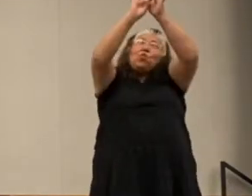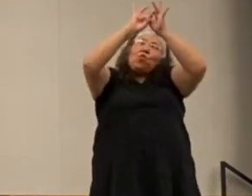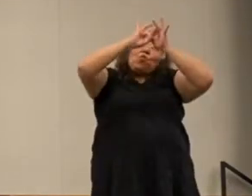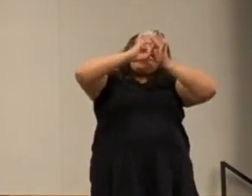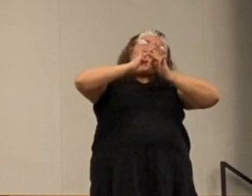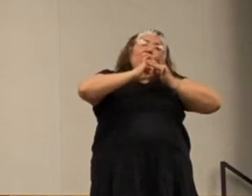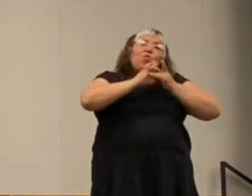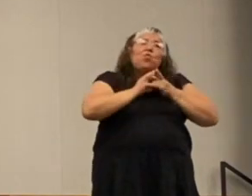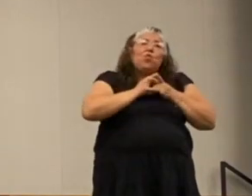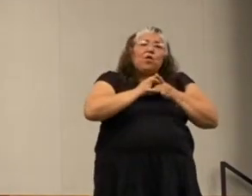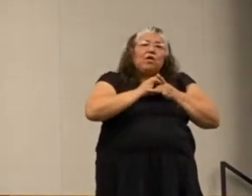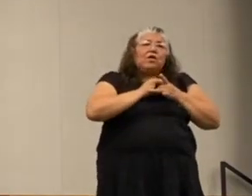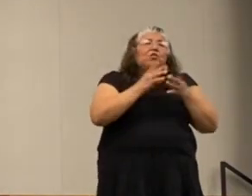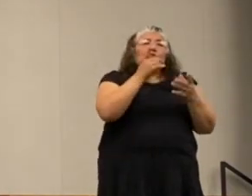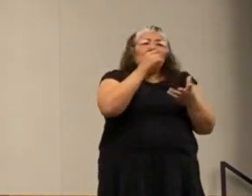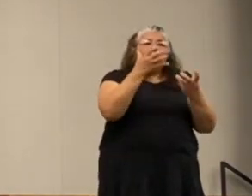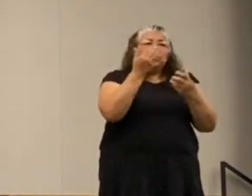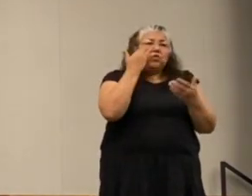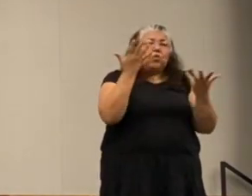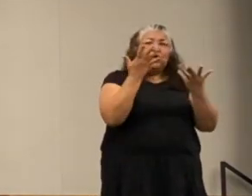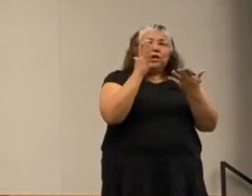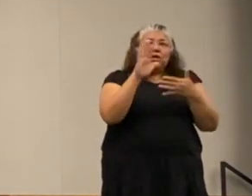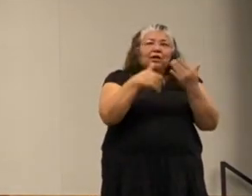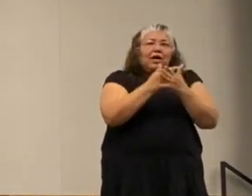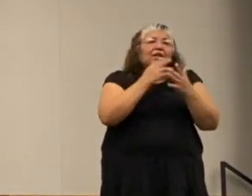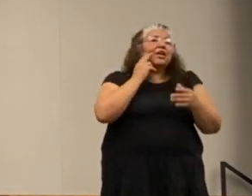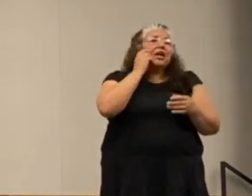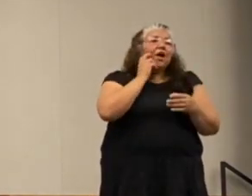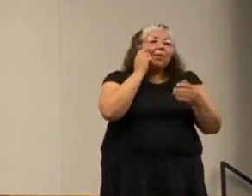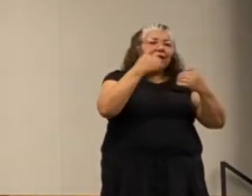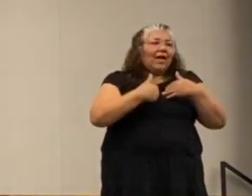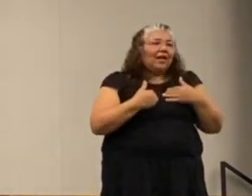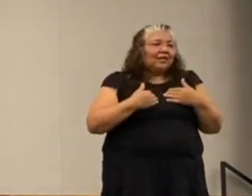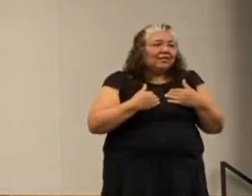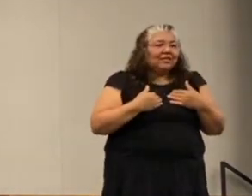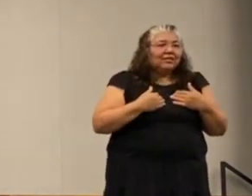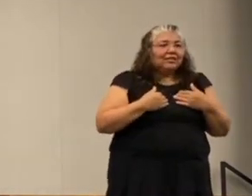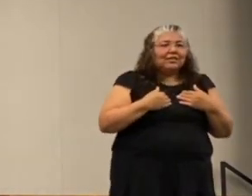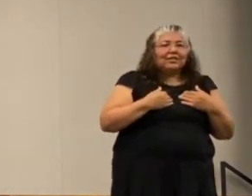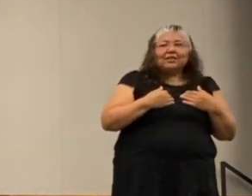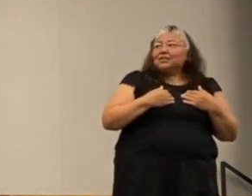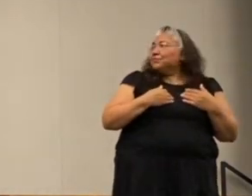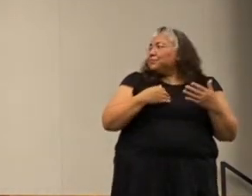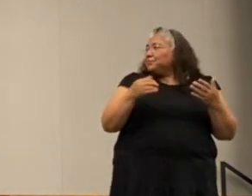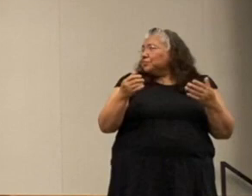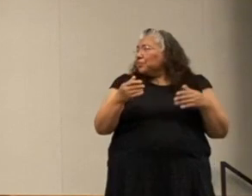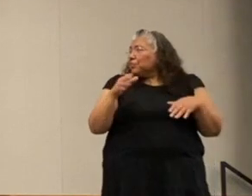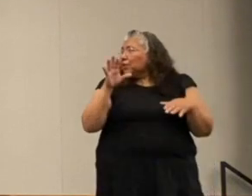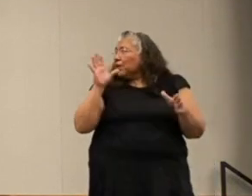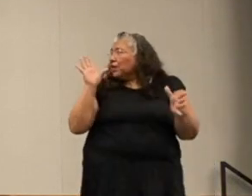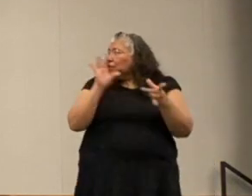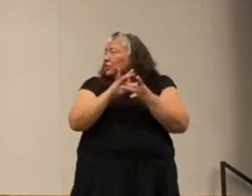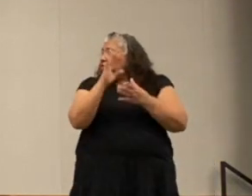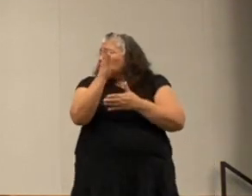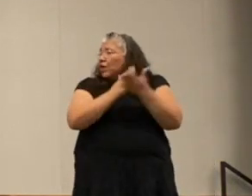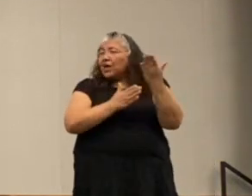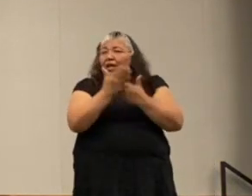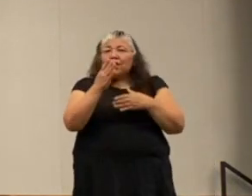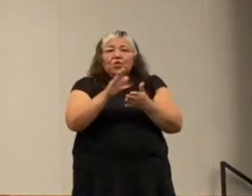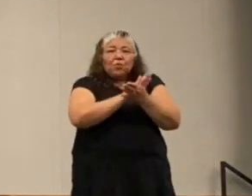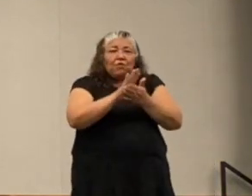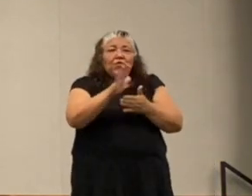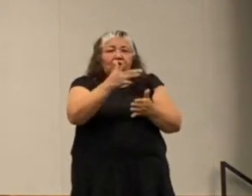want him? How many of you want to know what kind of gum he's got? Right? It says, cleanse your hands, sinners, and purify your heart,